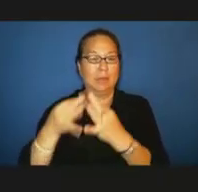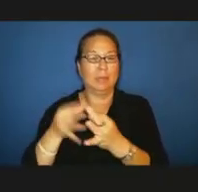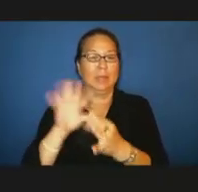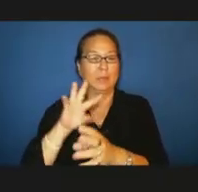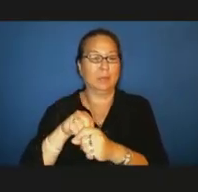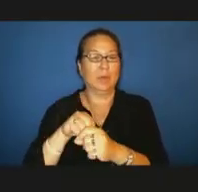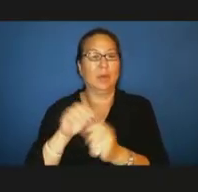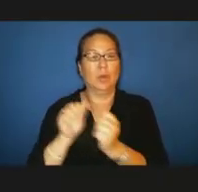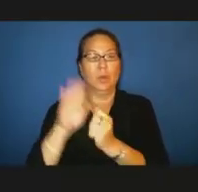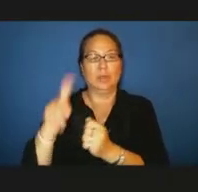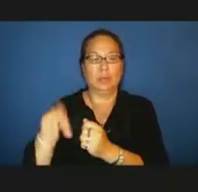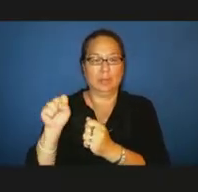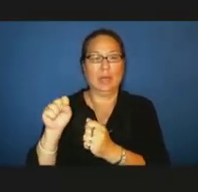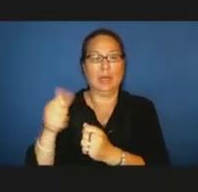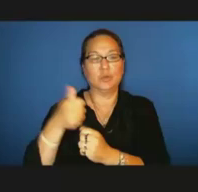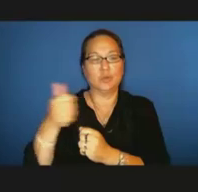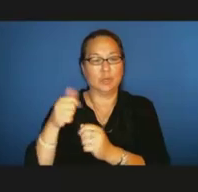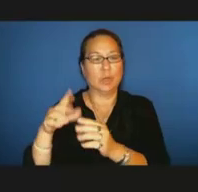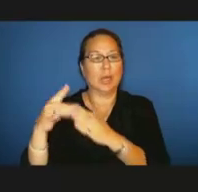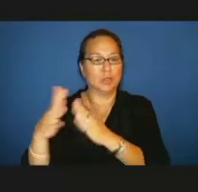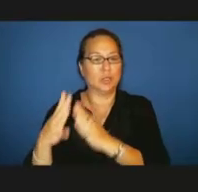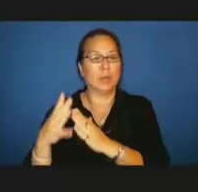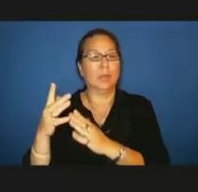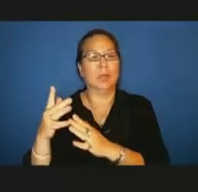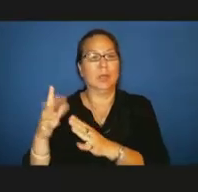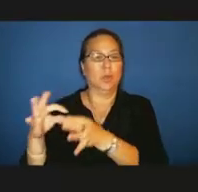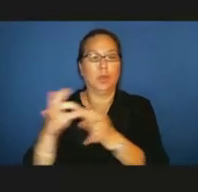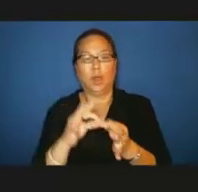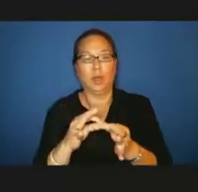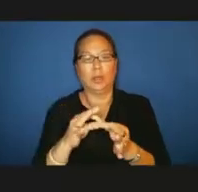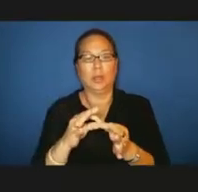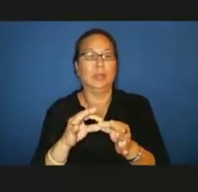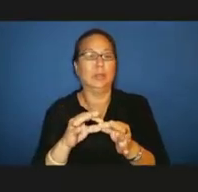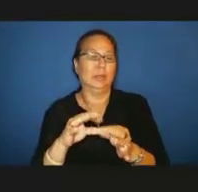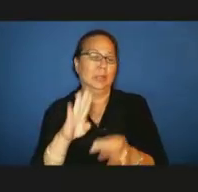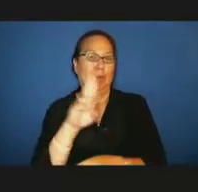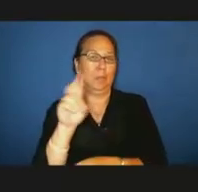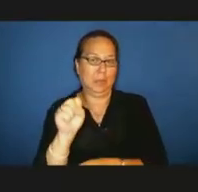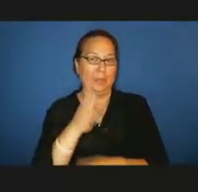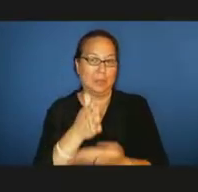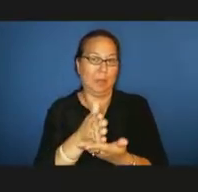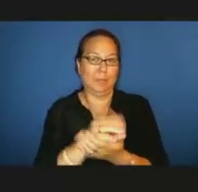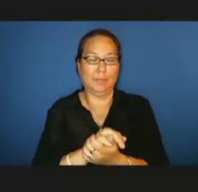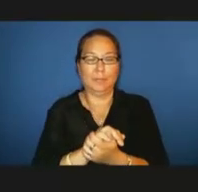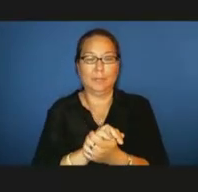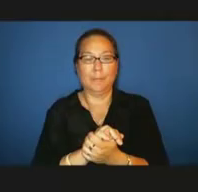bus stop very close to our home, not exactly near or in front, but very, very